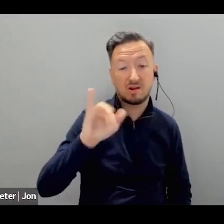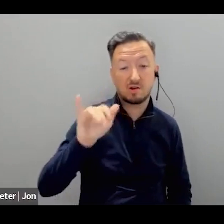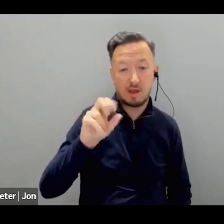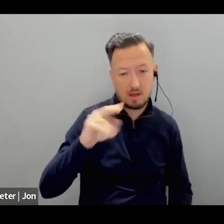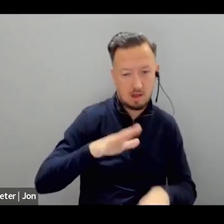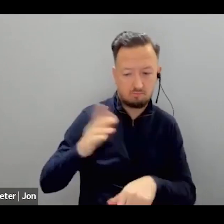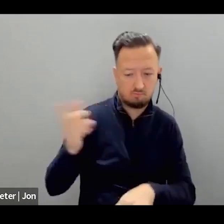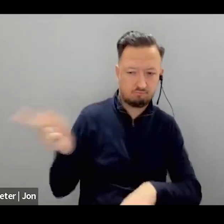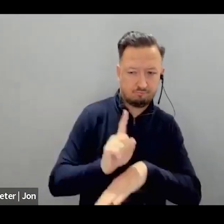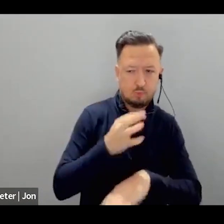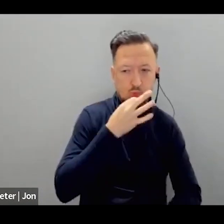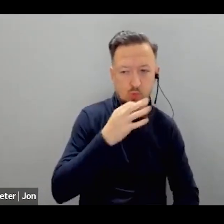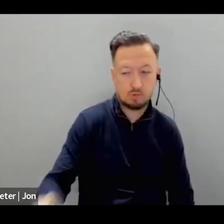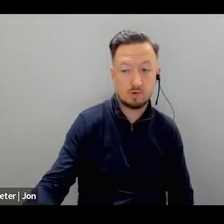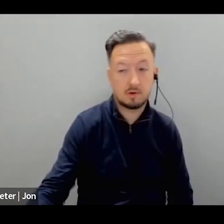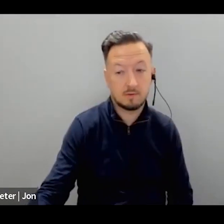Dr. Furman.